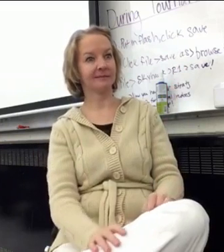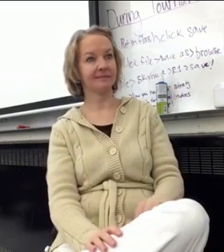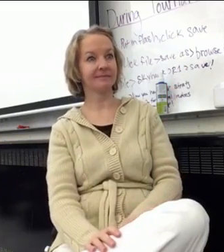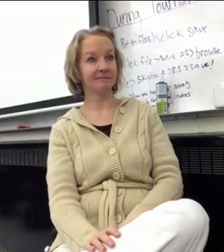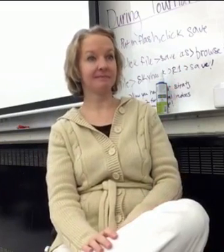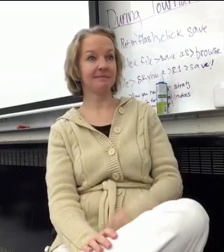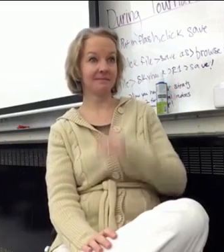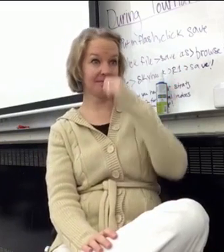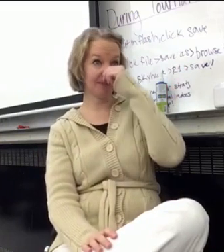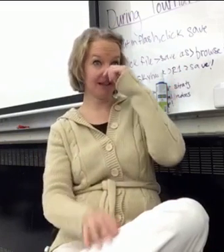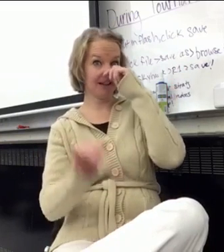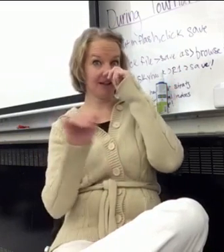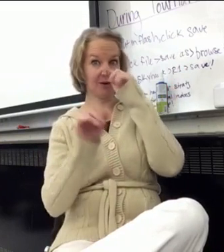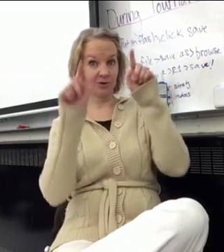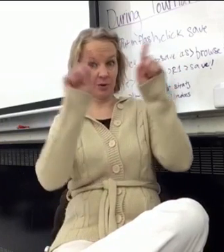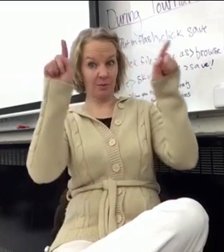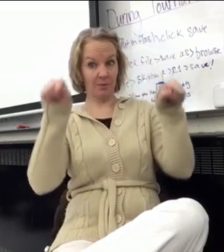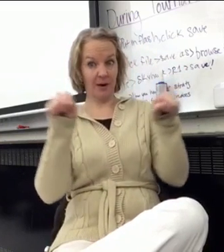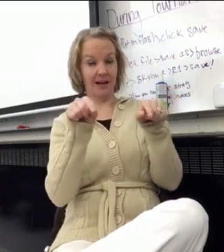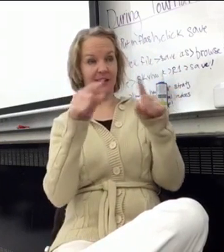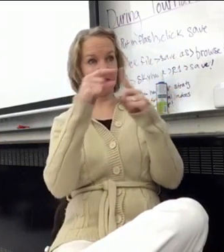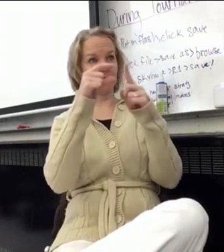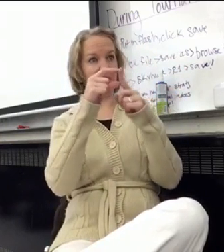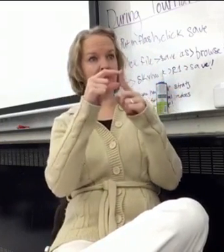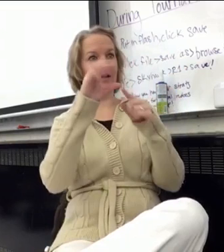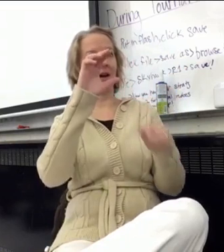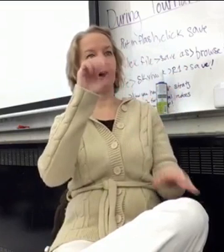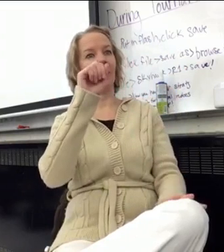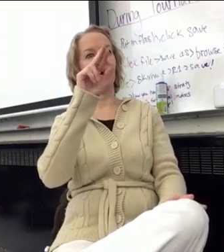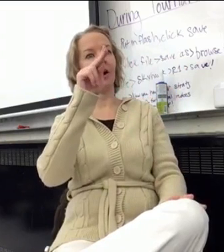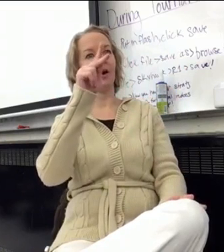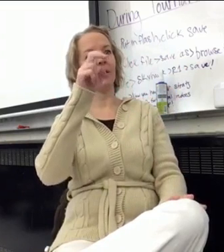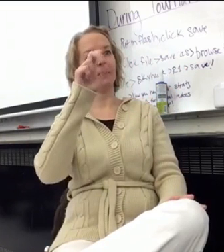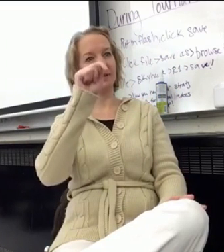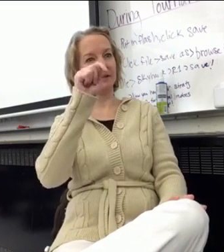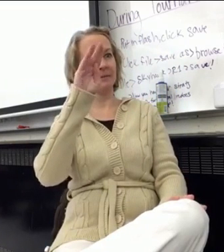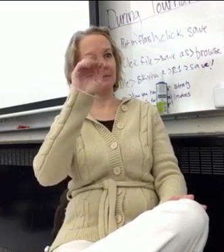and then also bracket the term carpetbaggers.